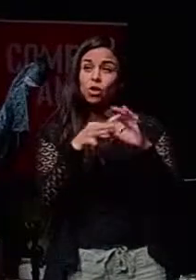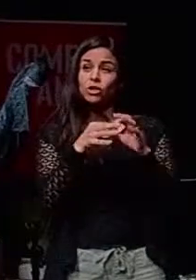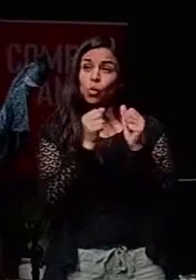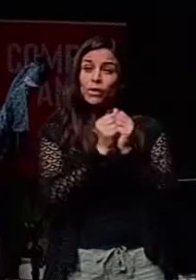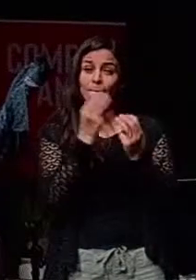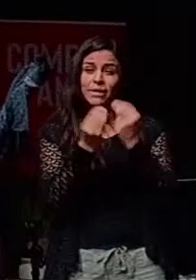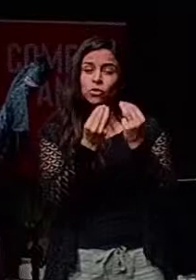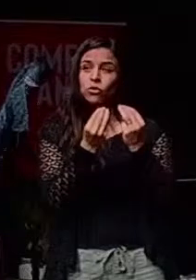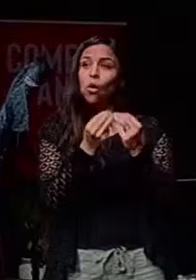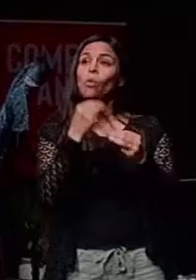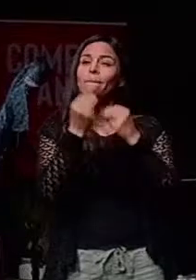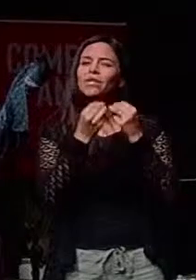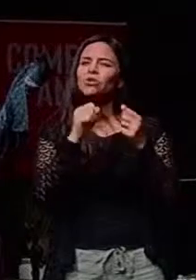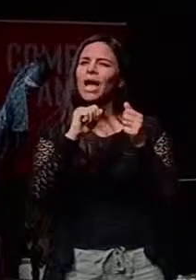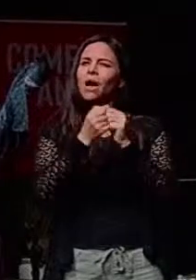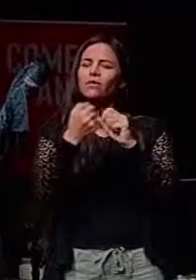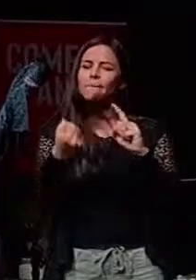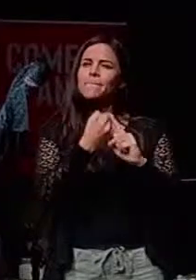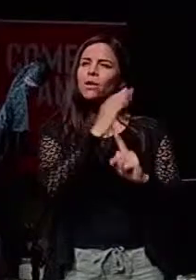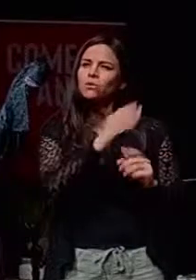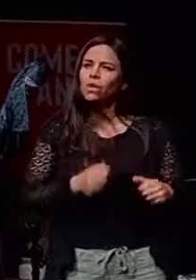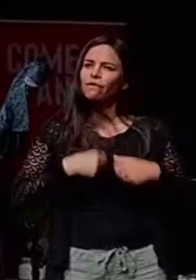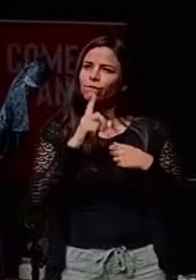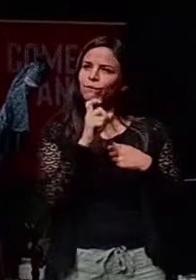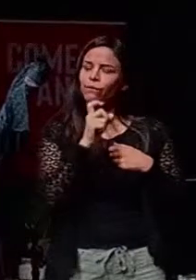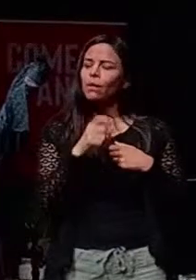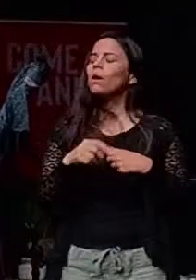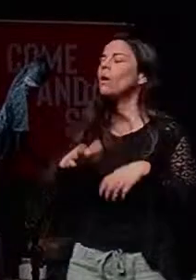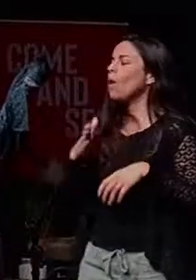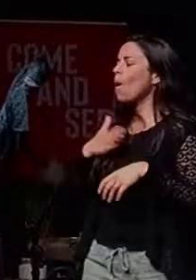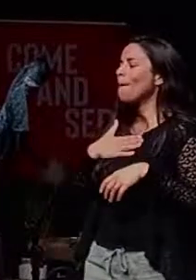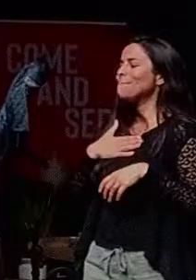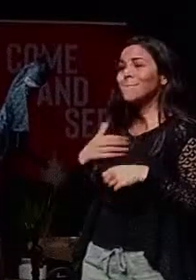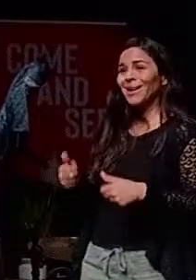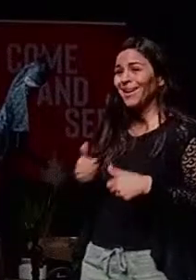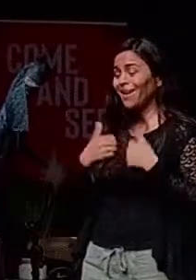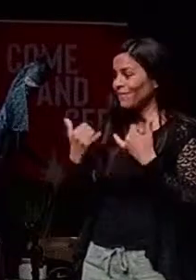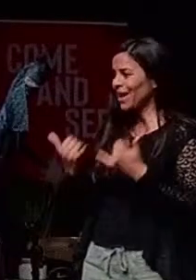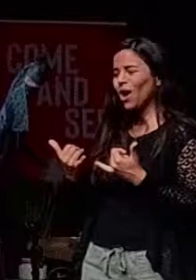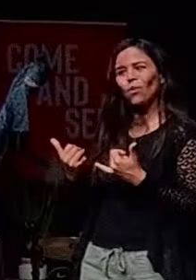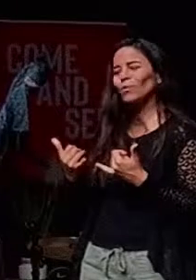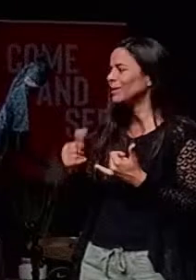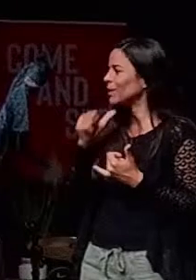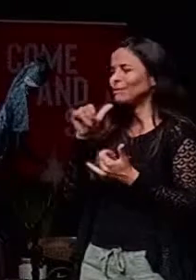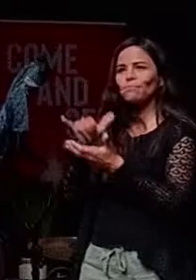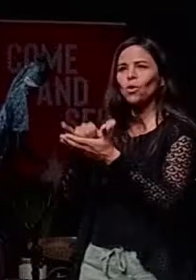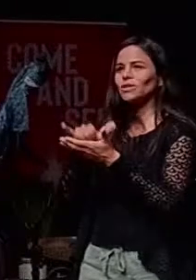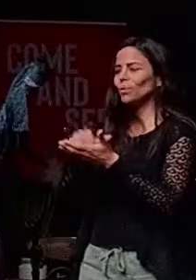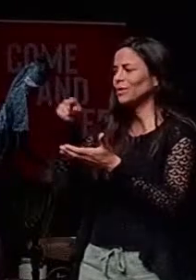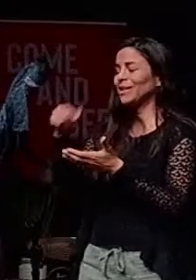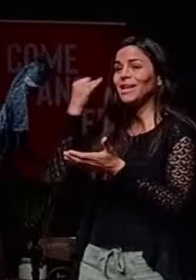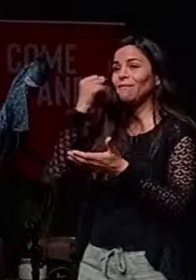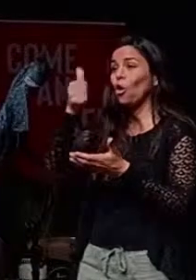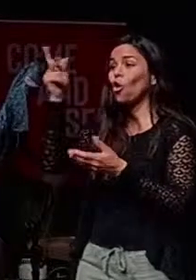how it's affected your life? Well, I think it just, like, my life wouldn't be the way it is if there would be no people who